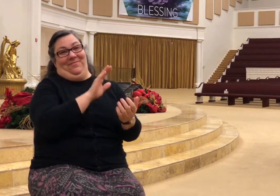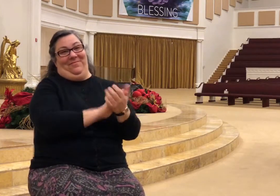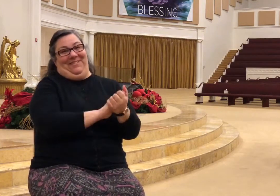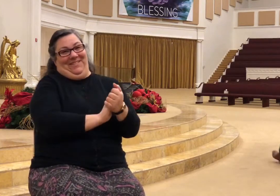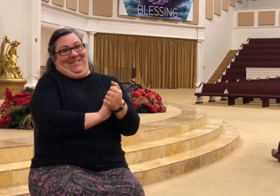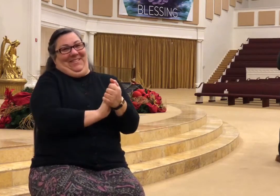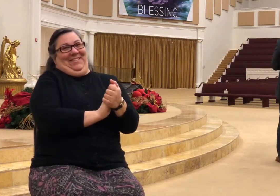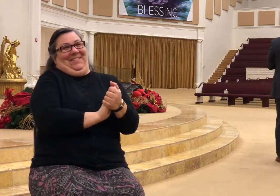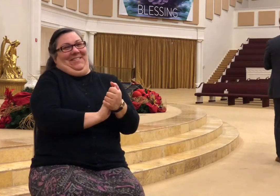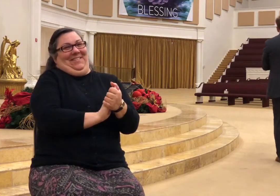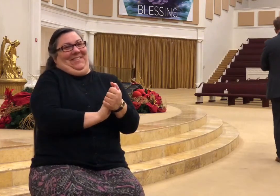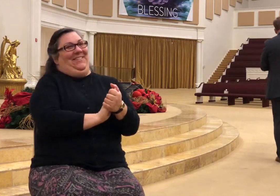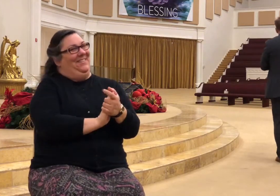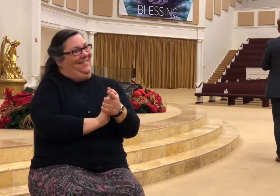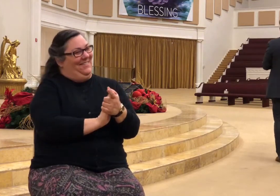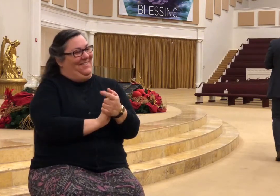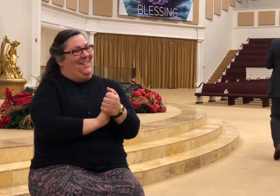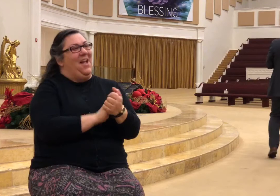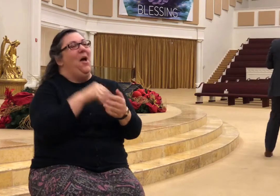And